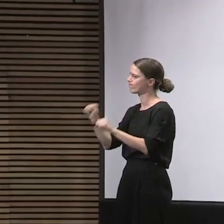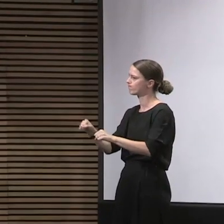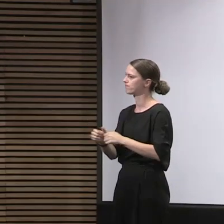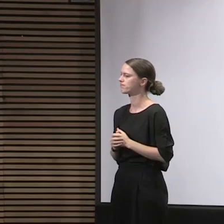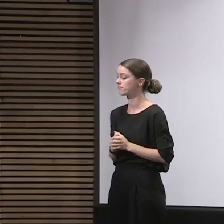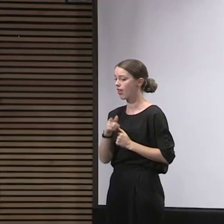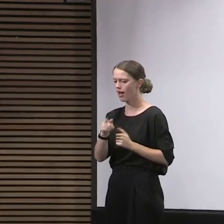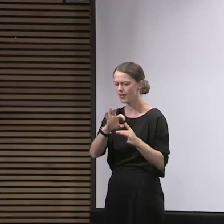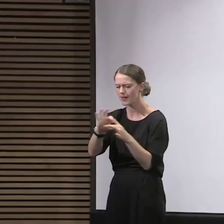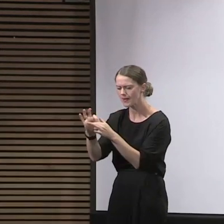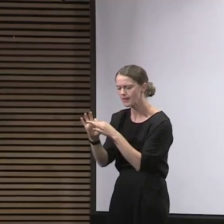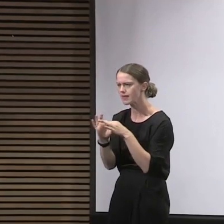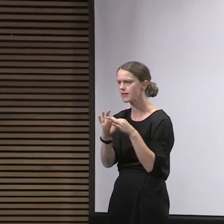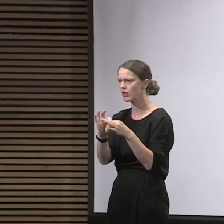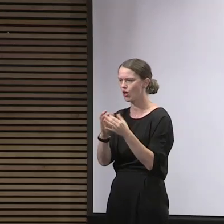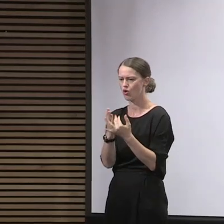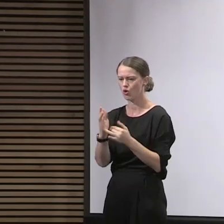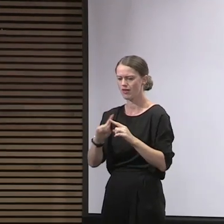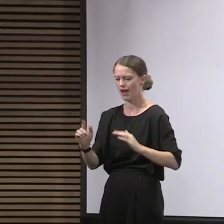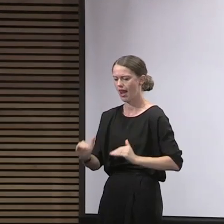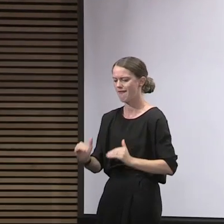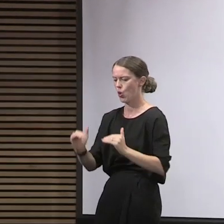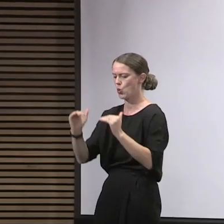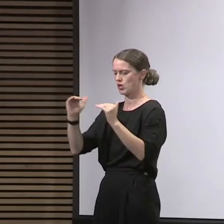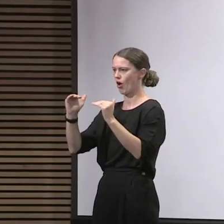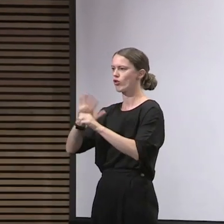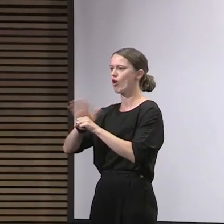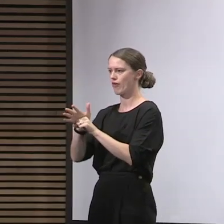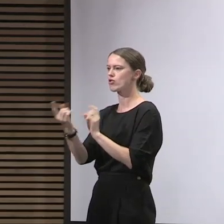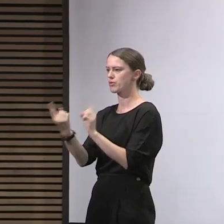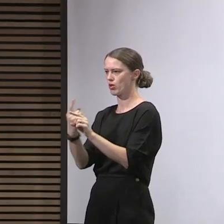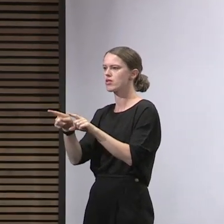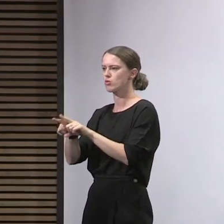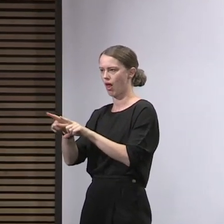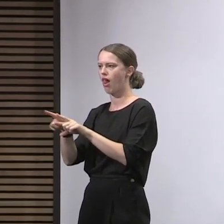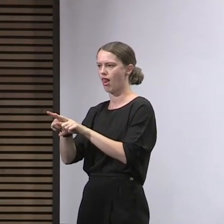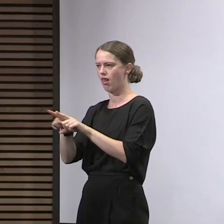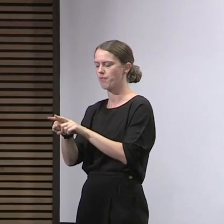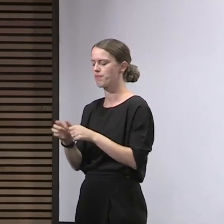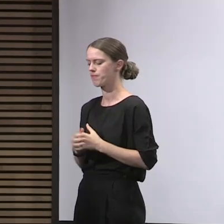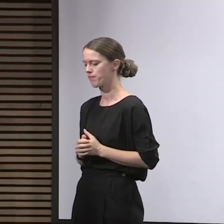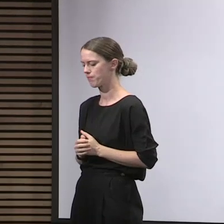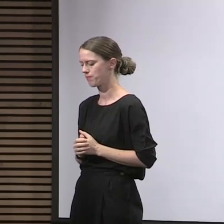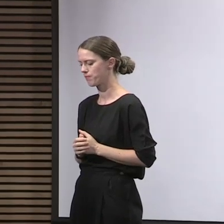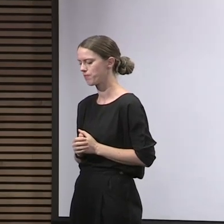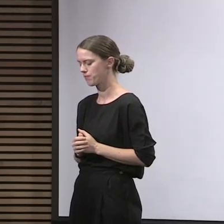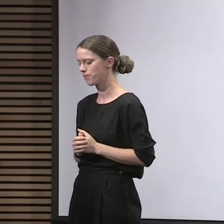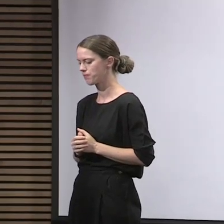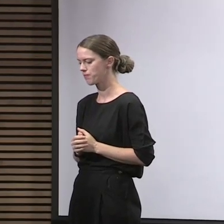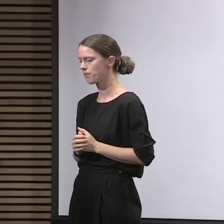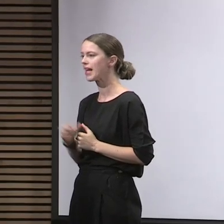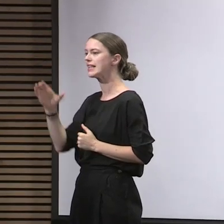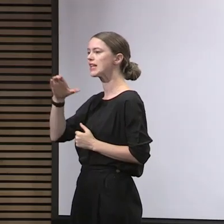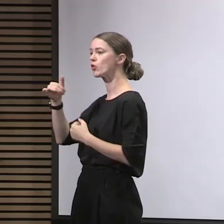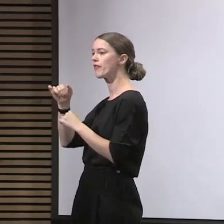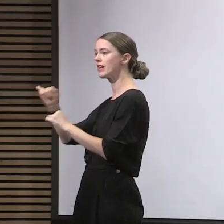are connected across all levels of the COVID-19 response that is being undertaken. Civil Defence